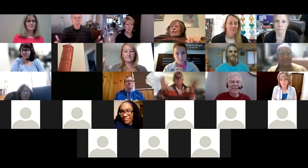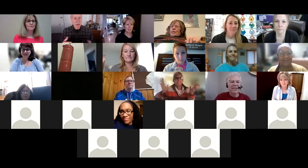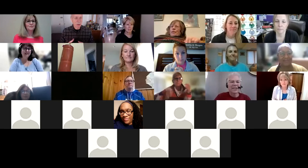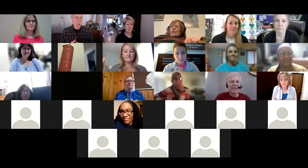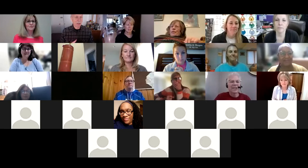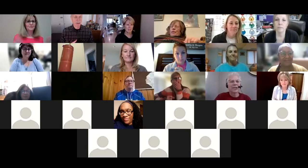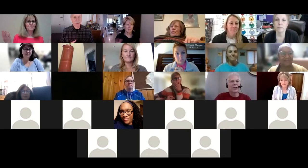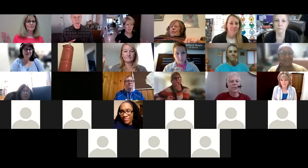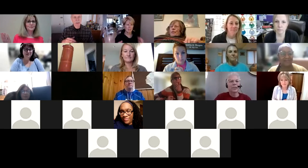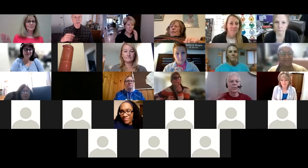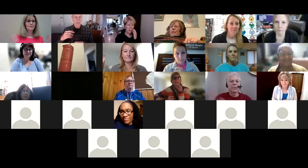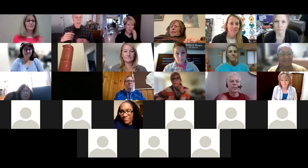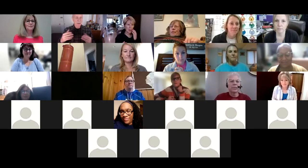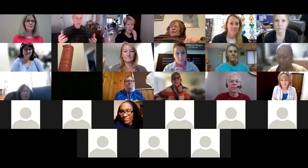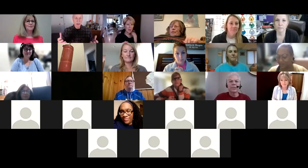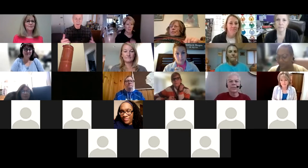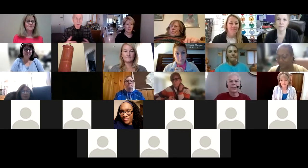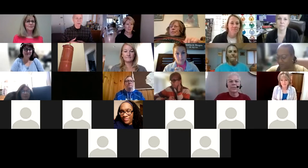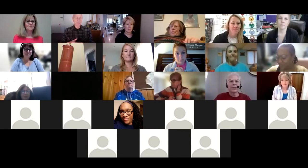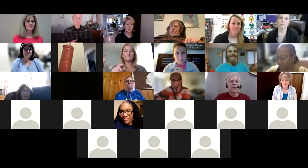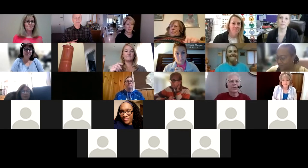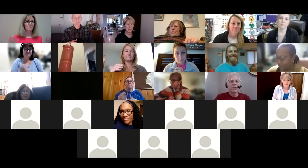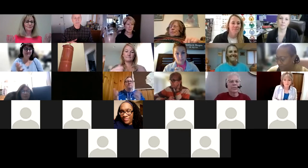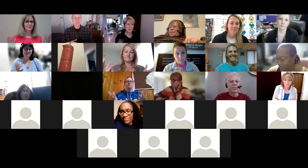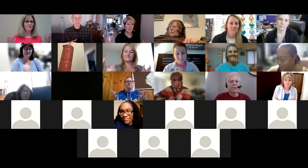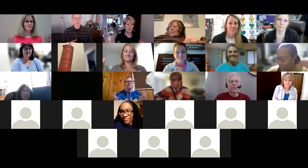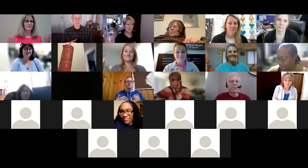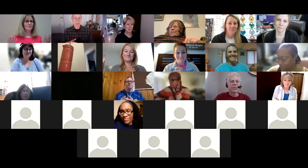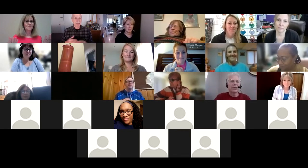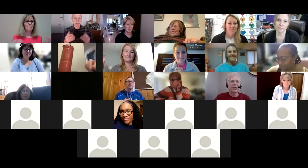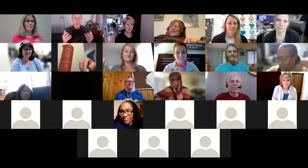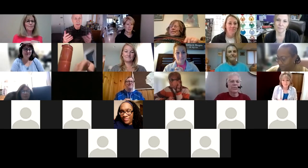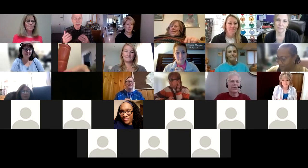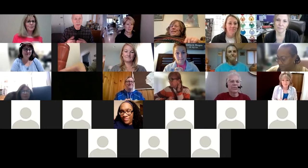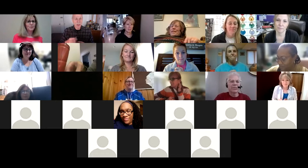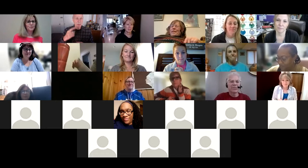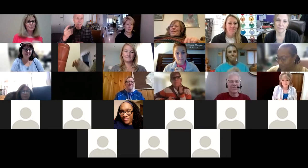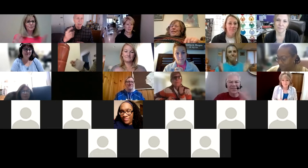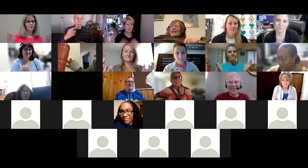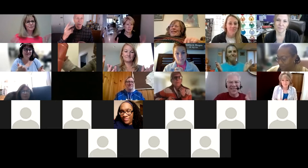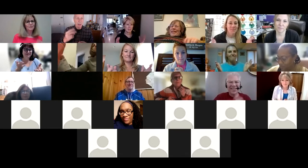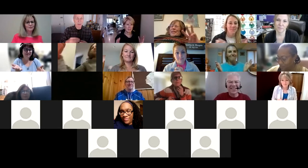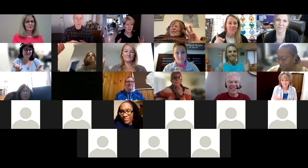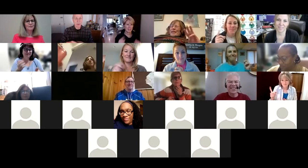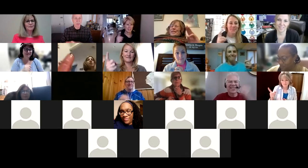baseball players, as you all know, because we're such close friends, Mickey Mantle, Whitey Ford,